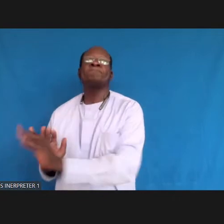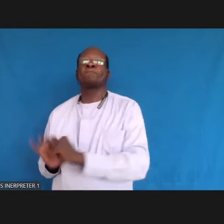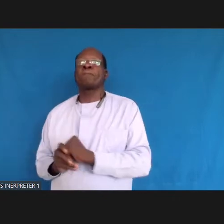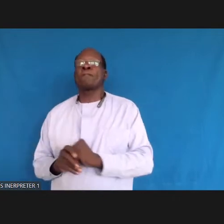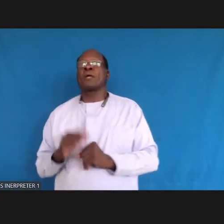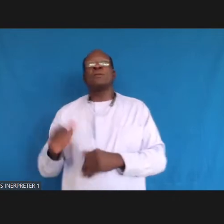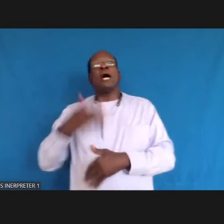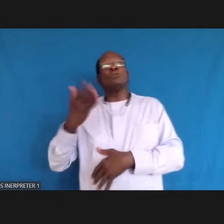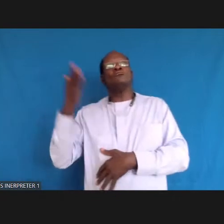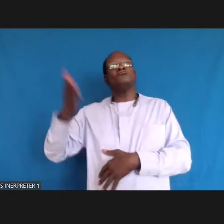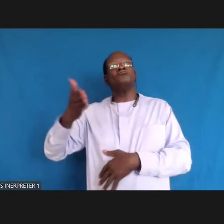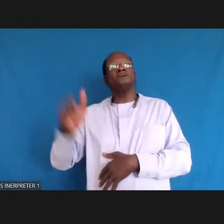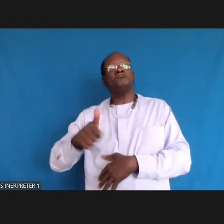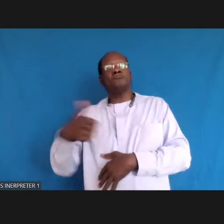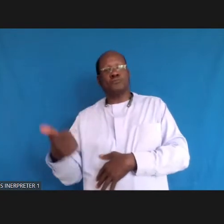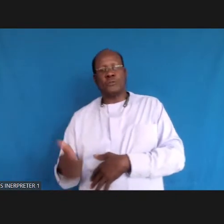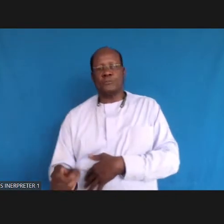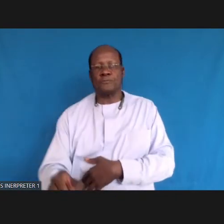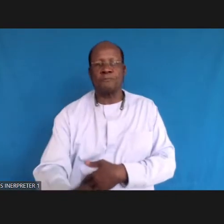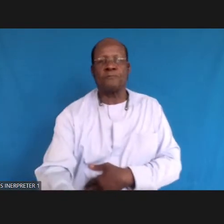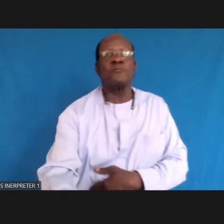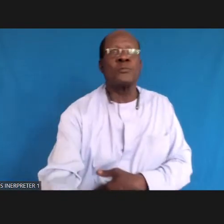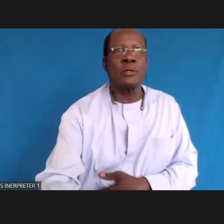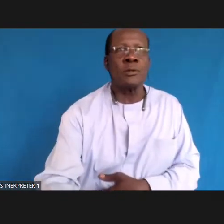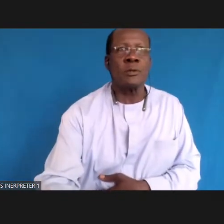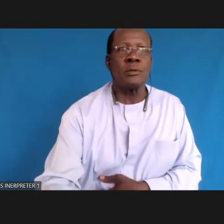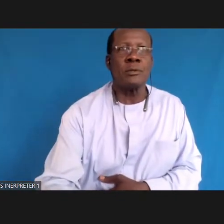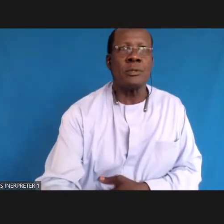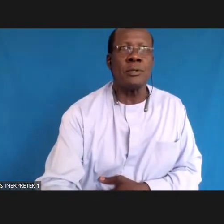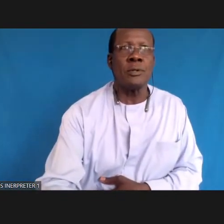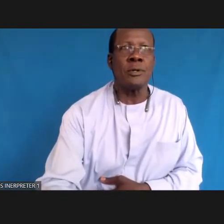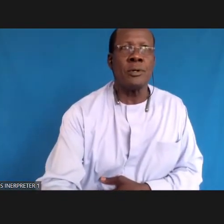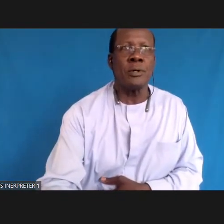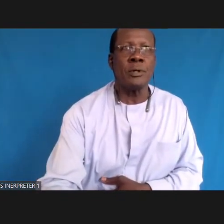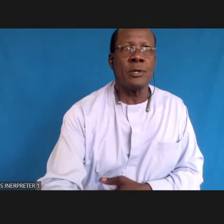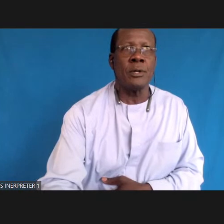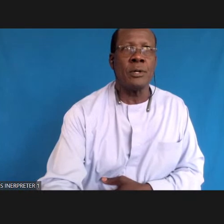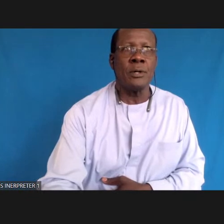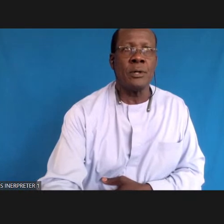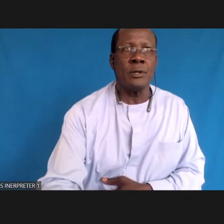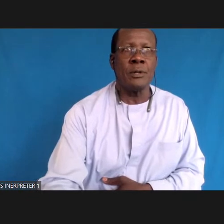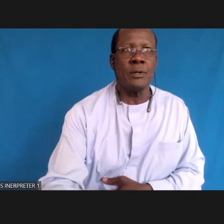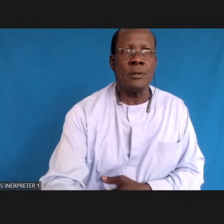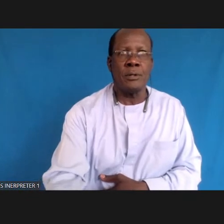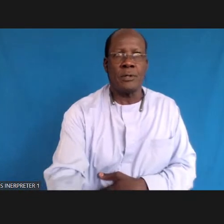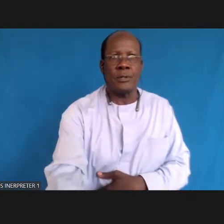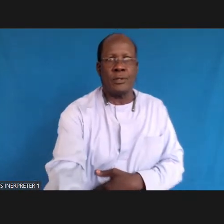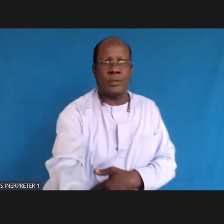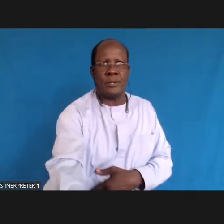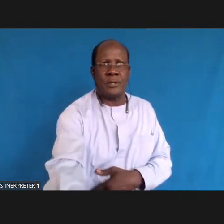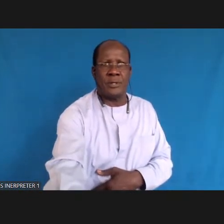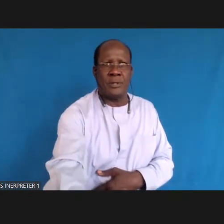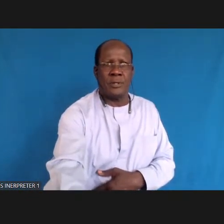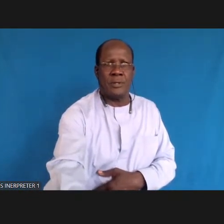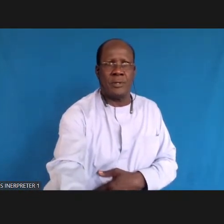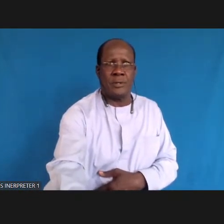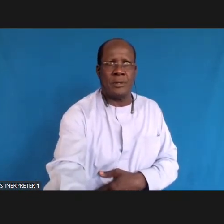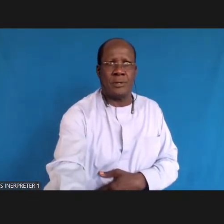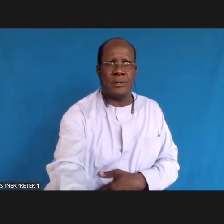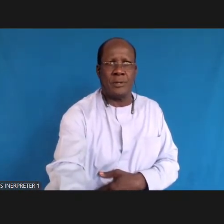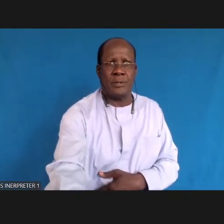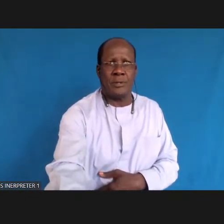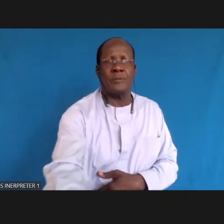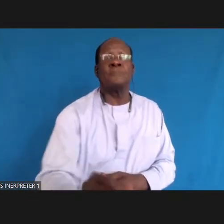least, is Karimo Odebe. I hope I pronounce very well your name. I'm not very good on names,